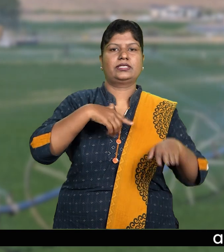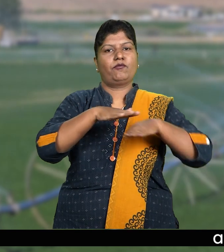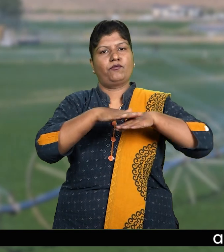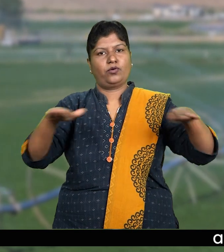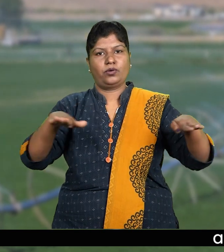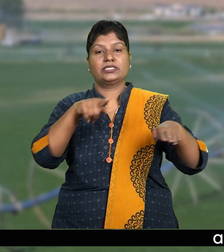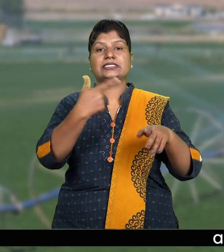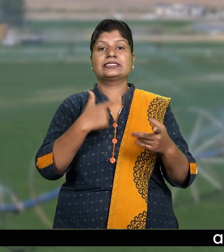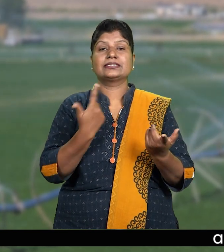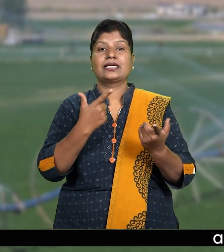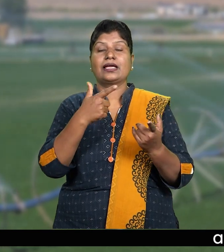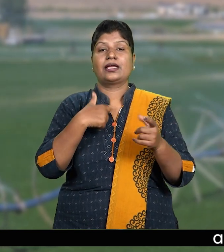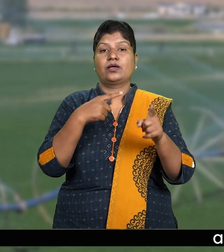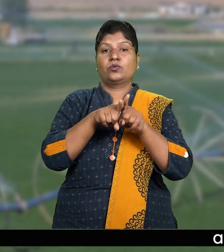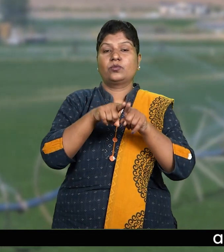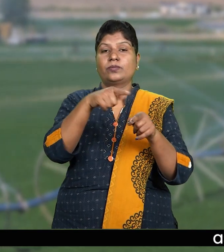paddy.